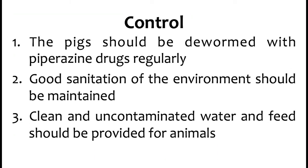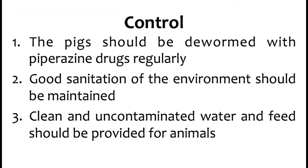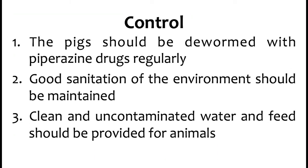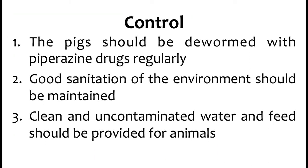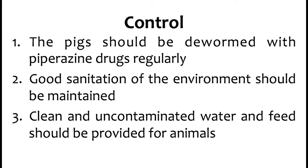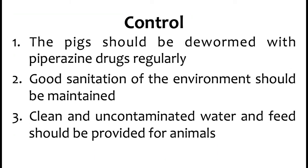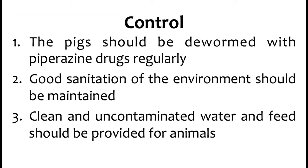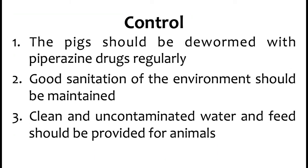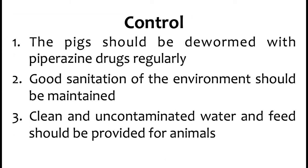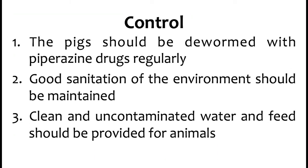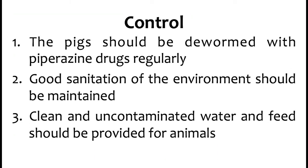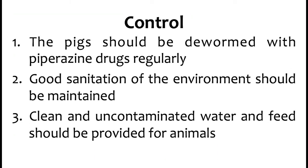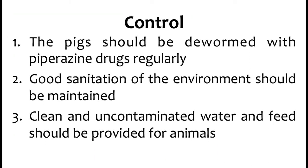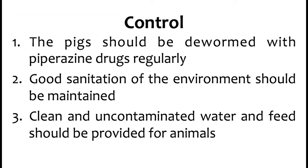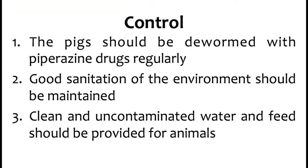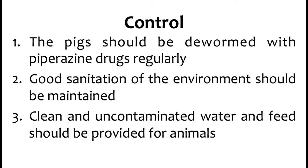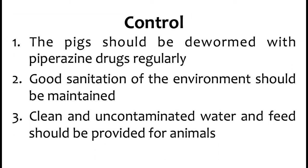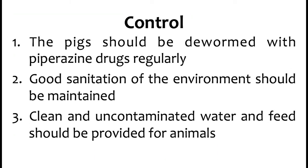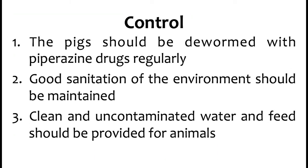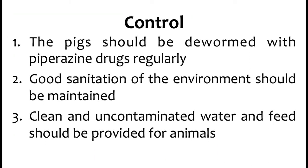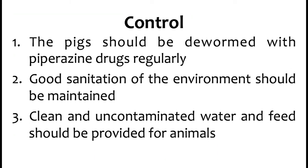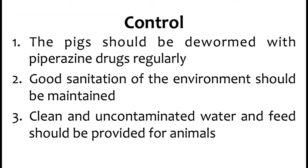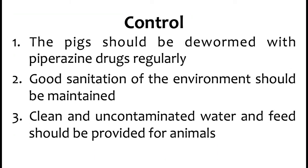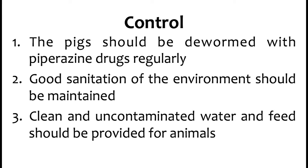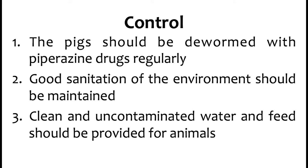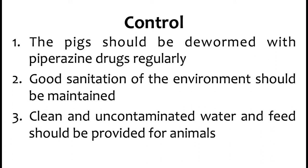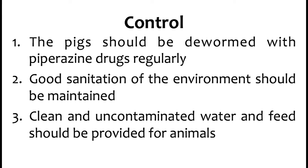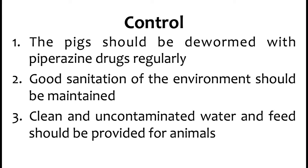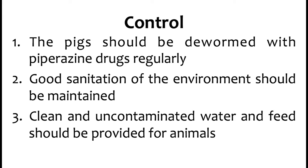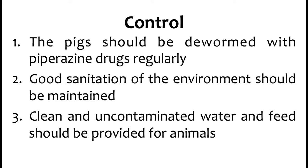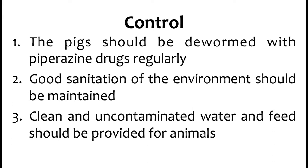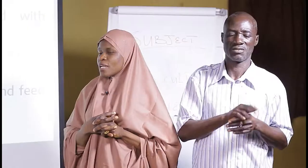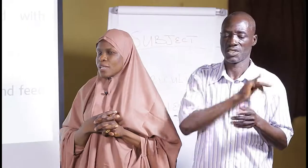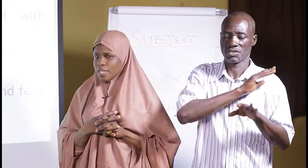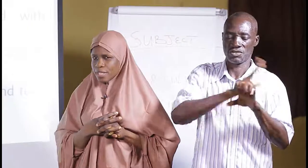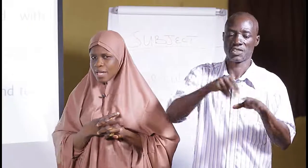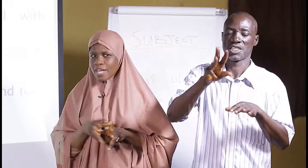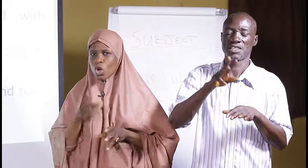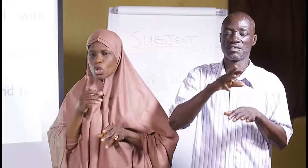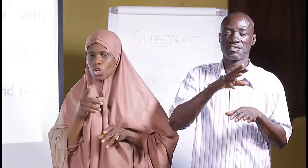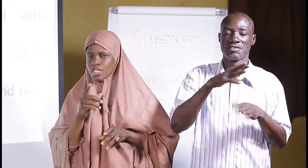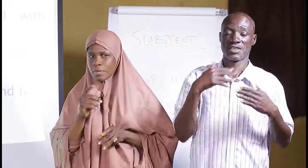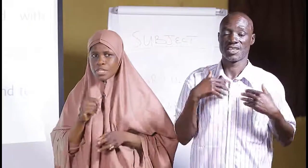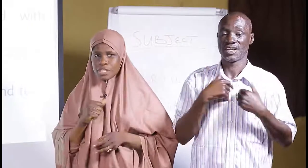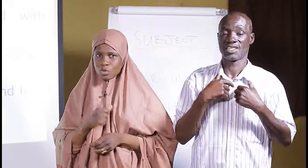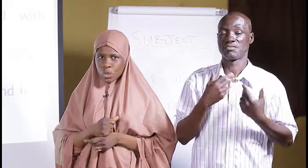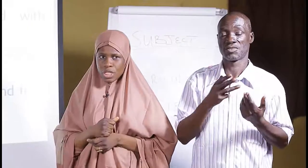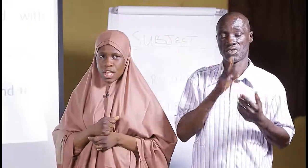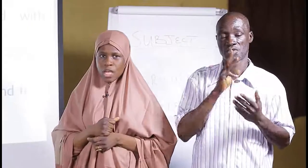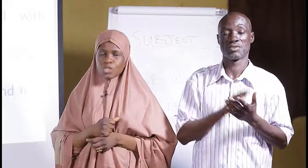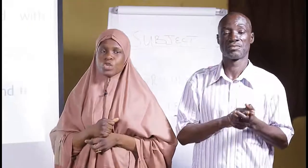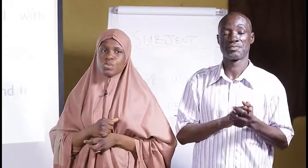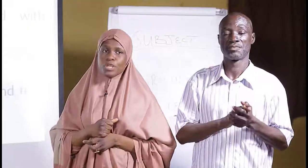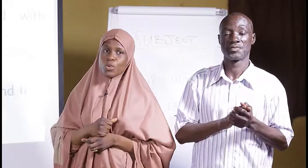and contaminated water and feed should be provided for animals. Clean and uncontaminated